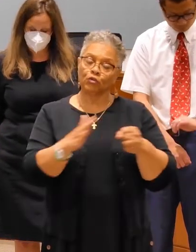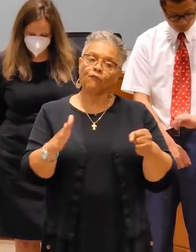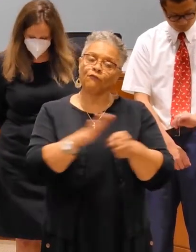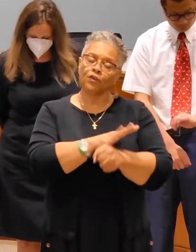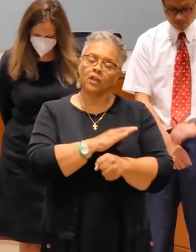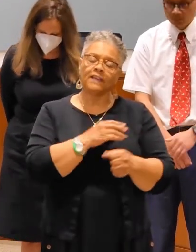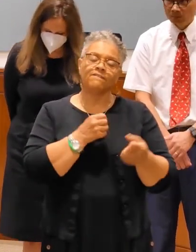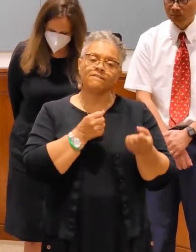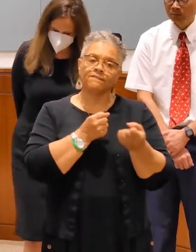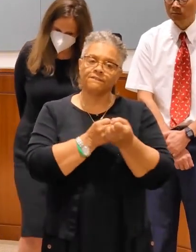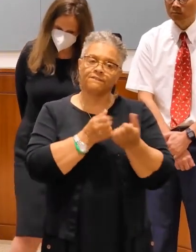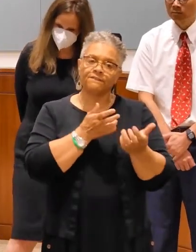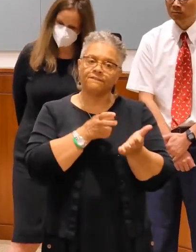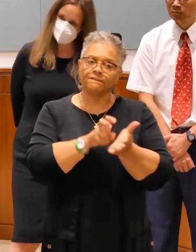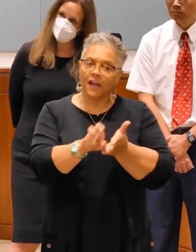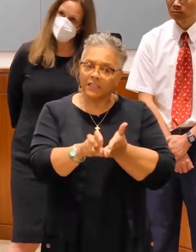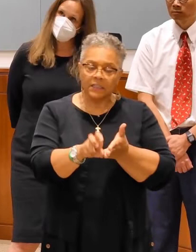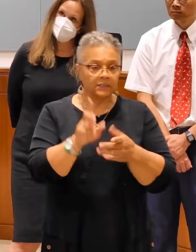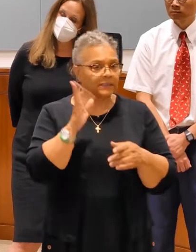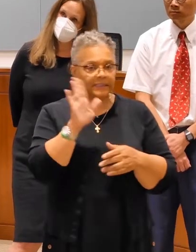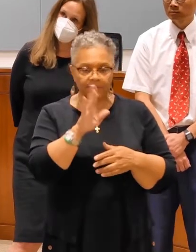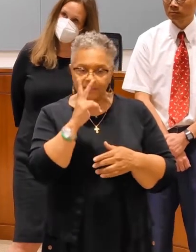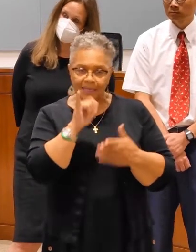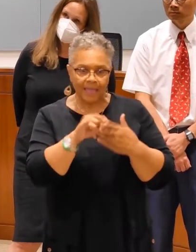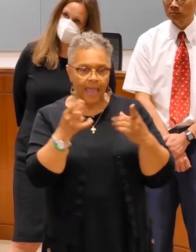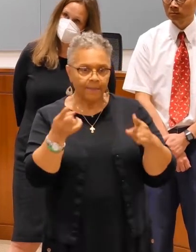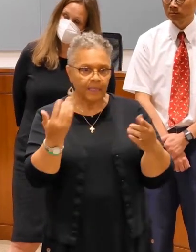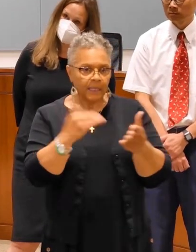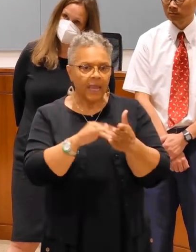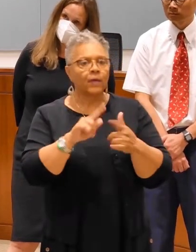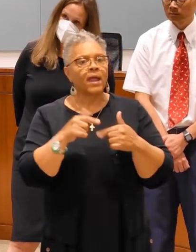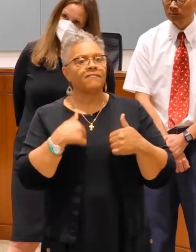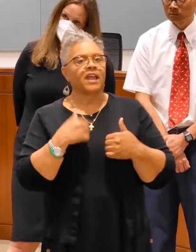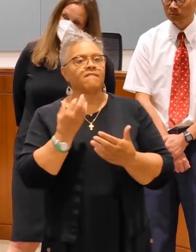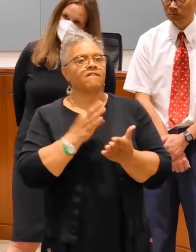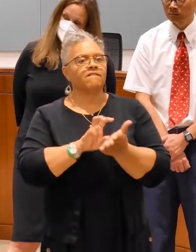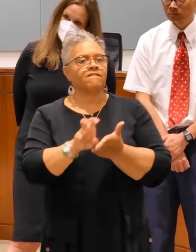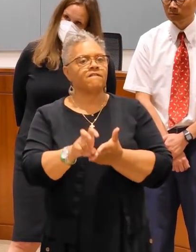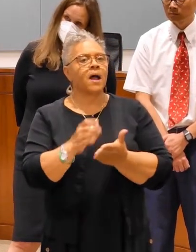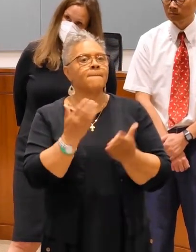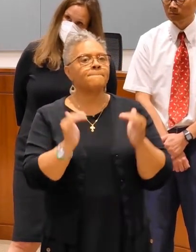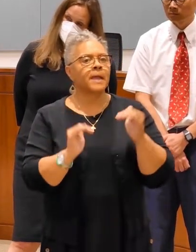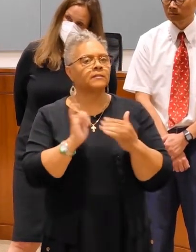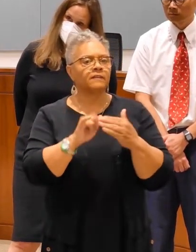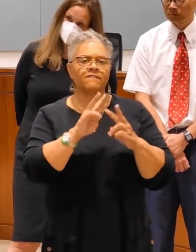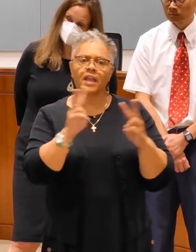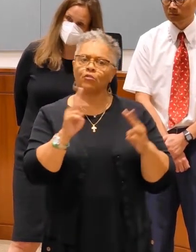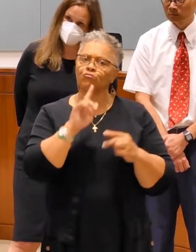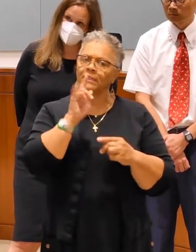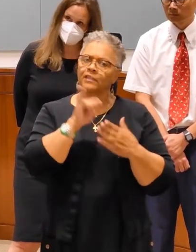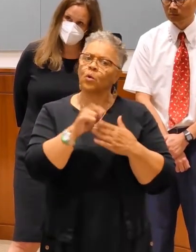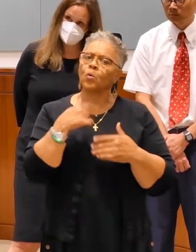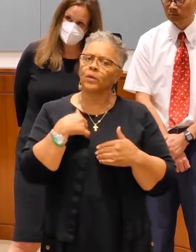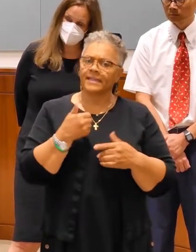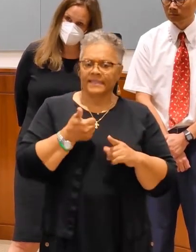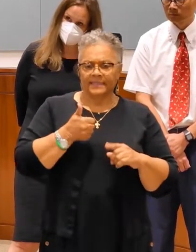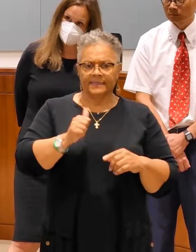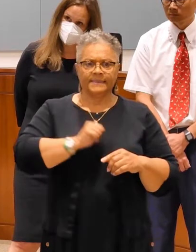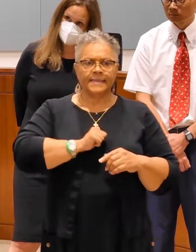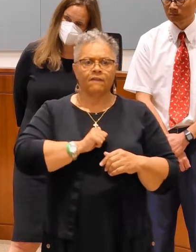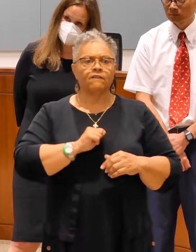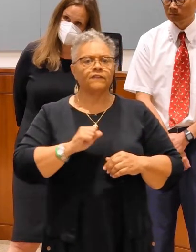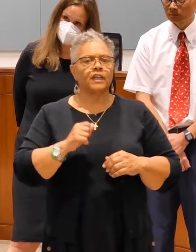to never, ever see that happening again, and we have to have a fund balance to be very realistic to say, when we're